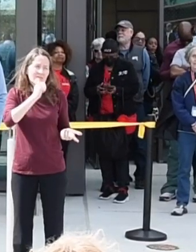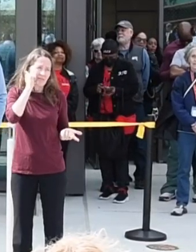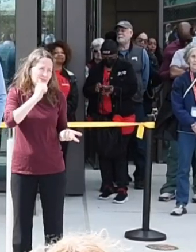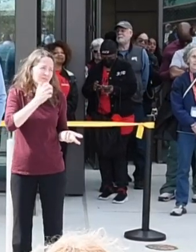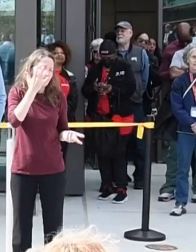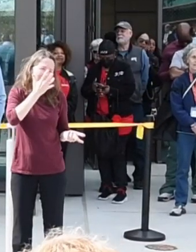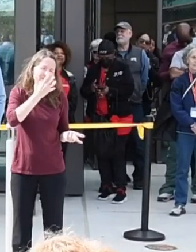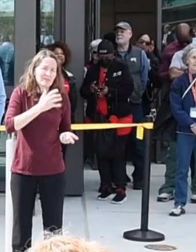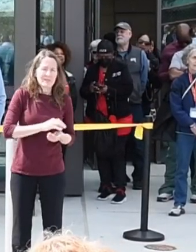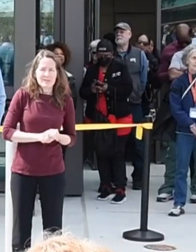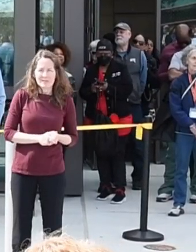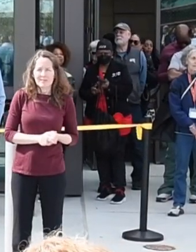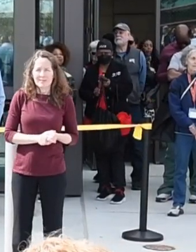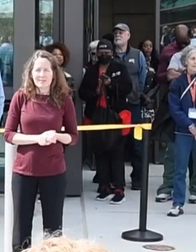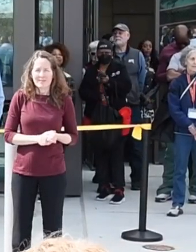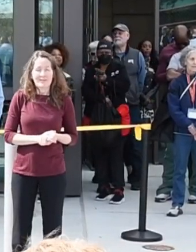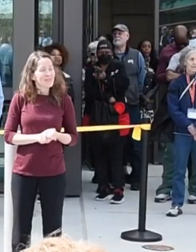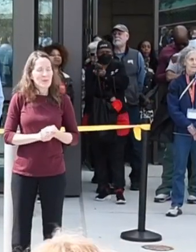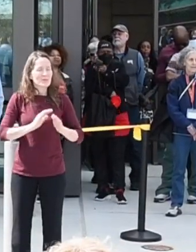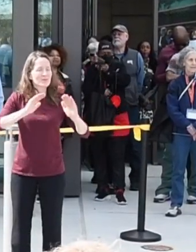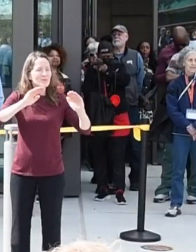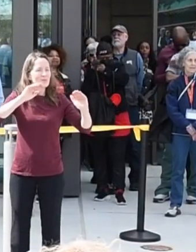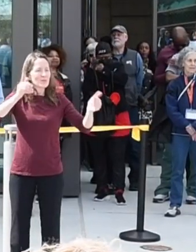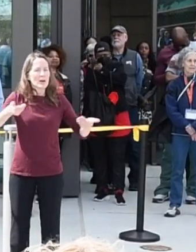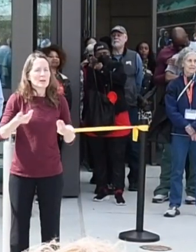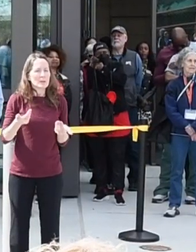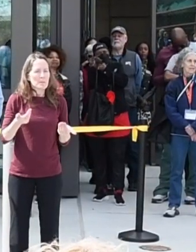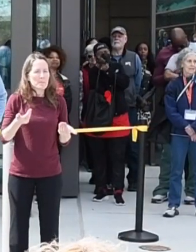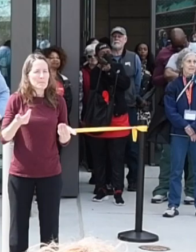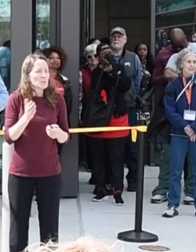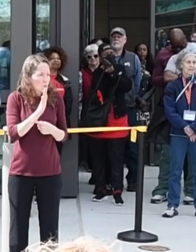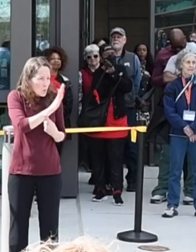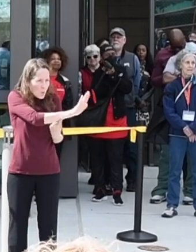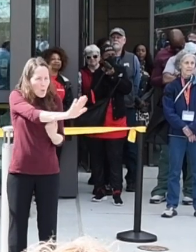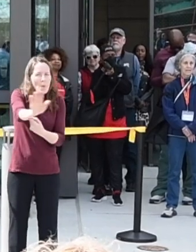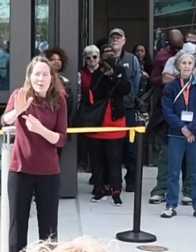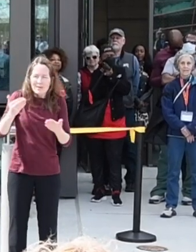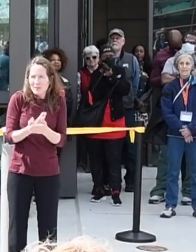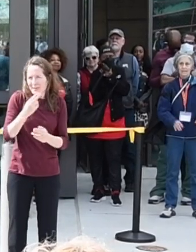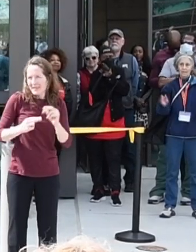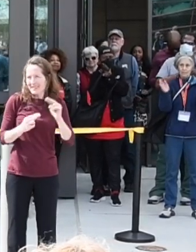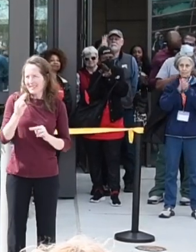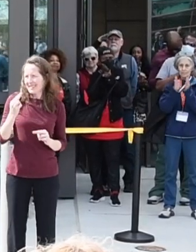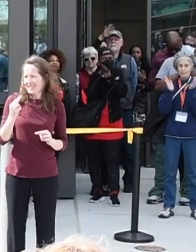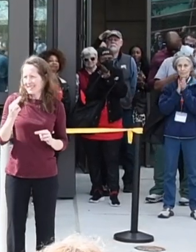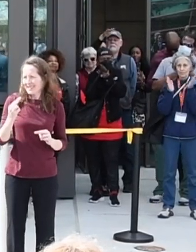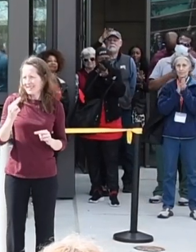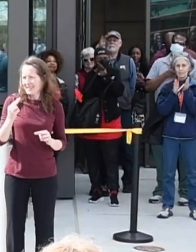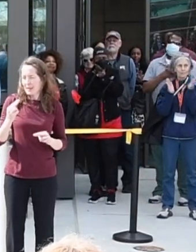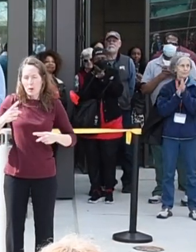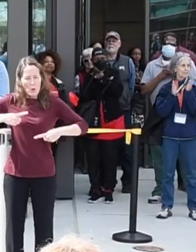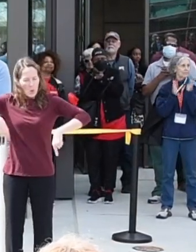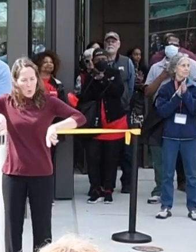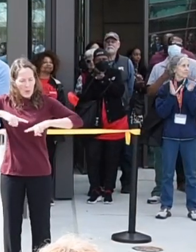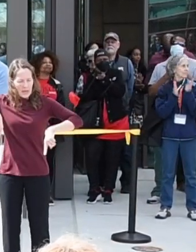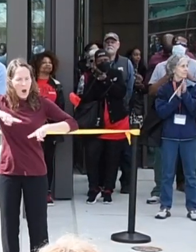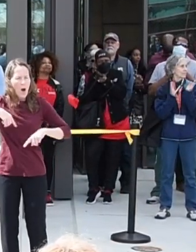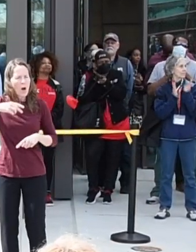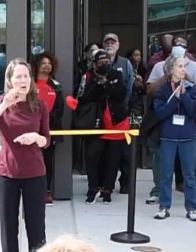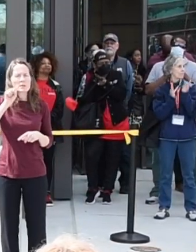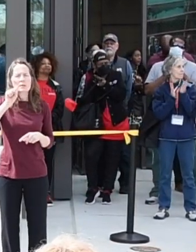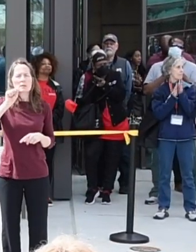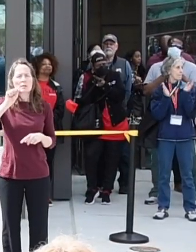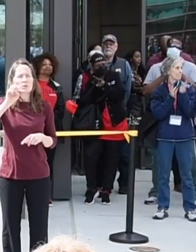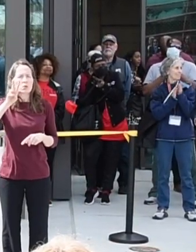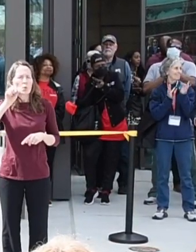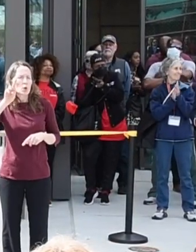day. So welcome to your new building. We are the stewards that have been